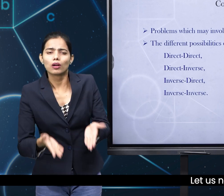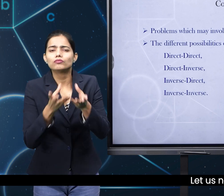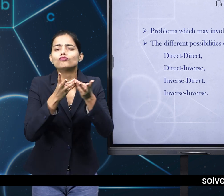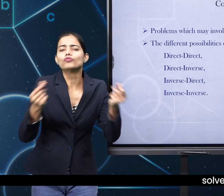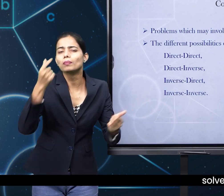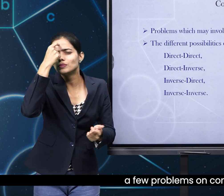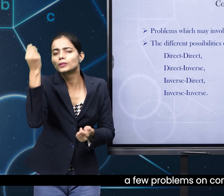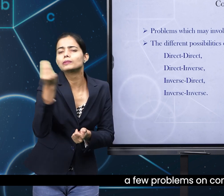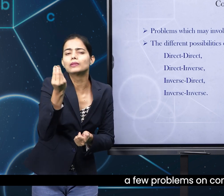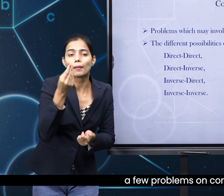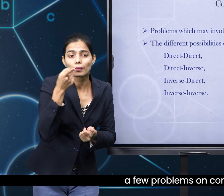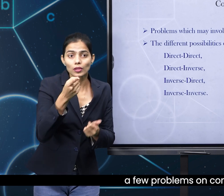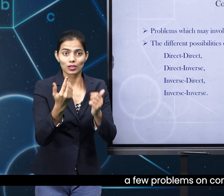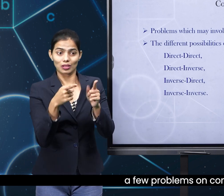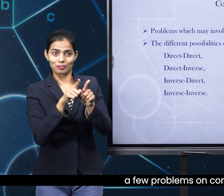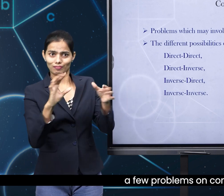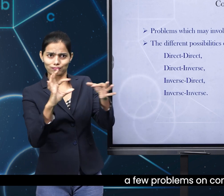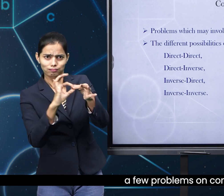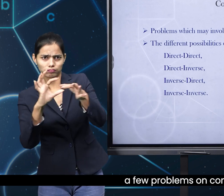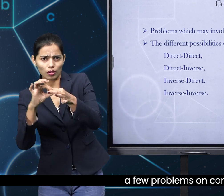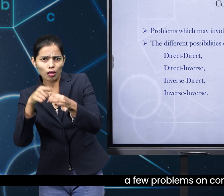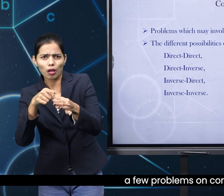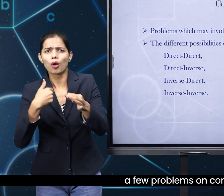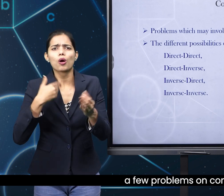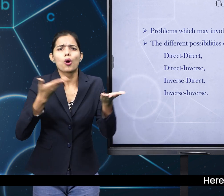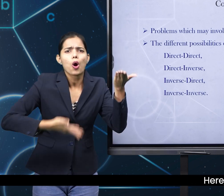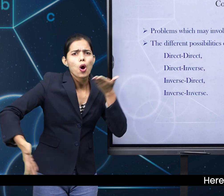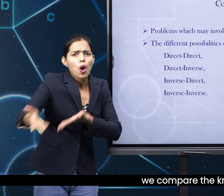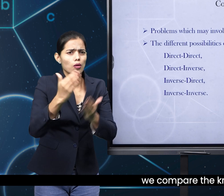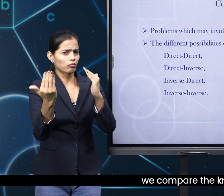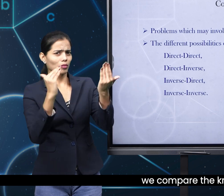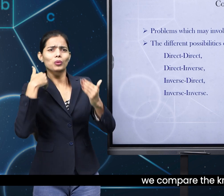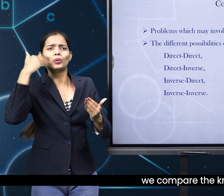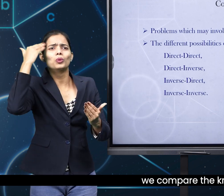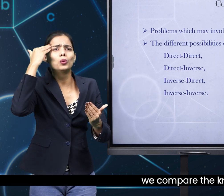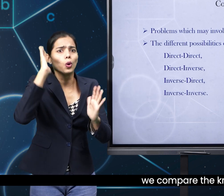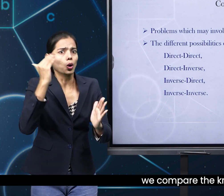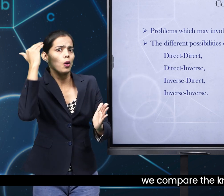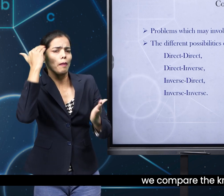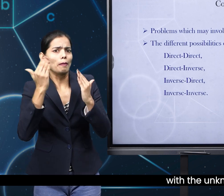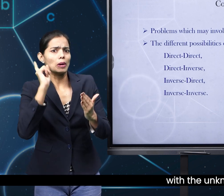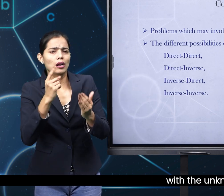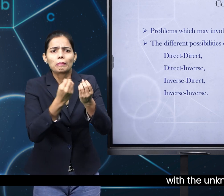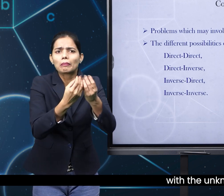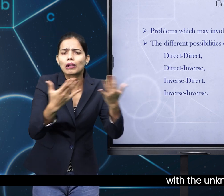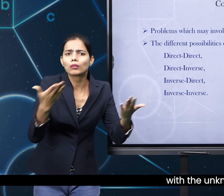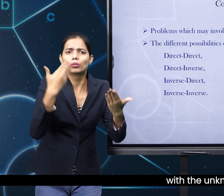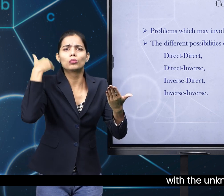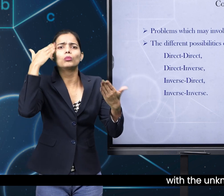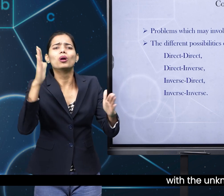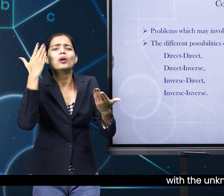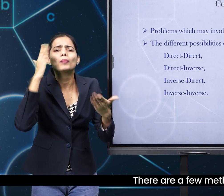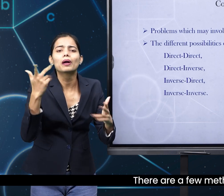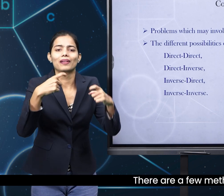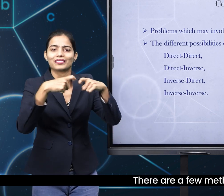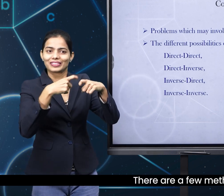Let's now solve a few problems on compound variation. Here we compare the known quantity with the unknown